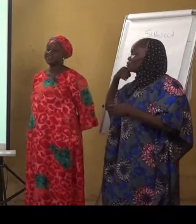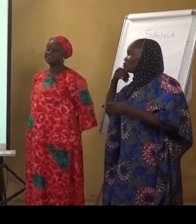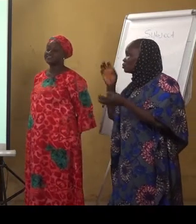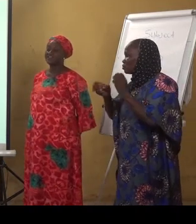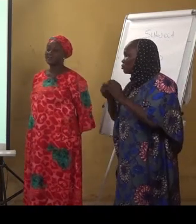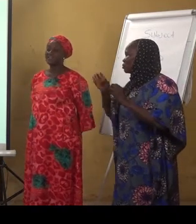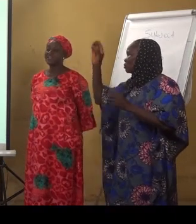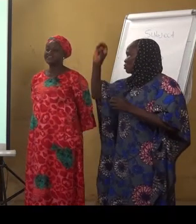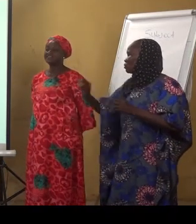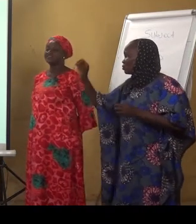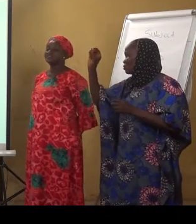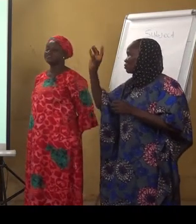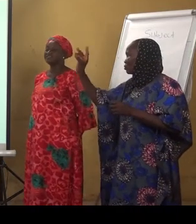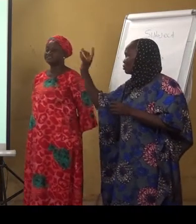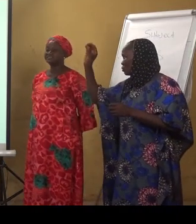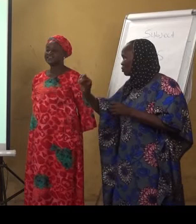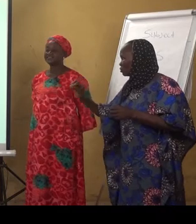is